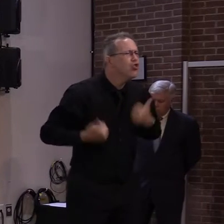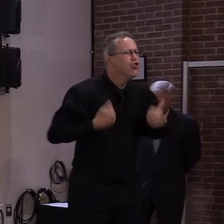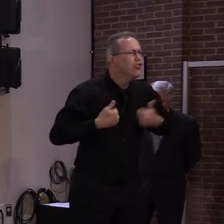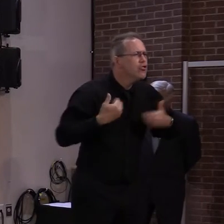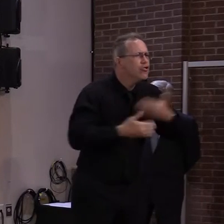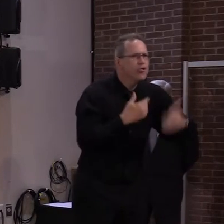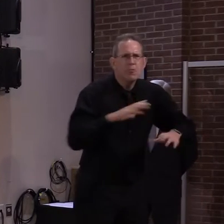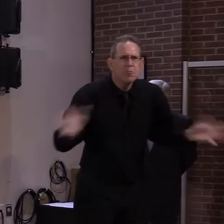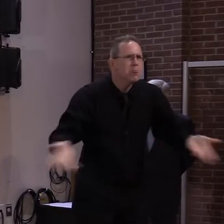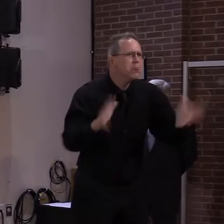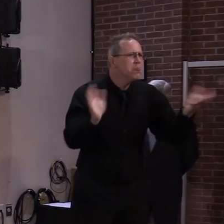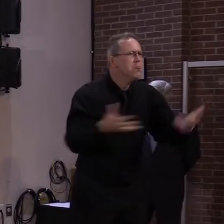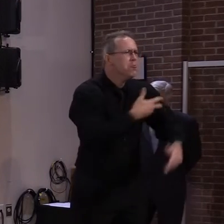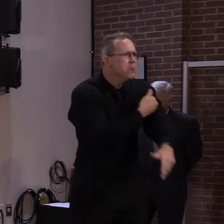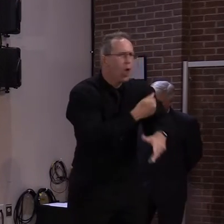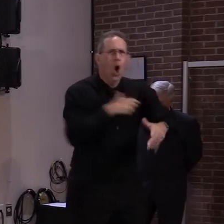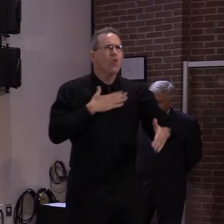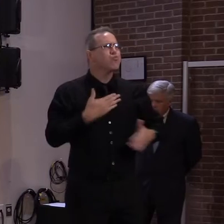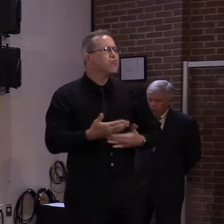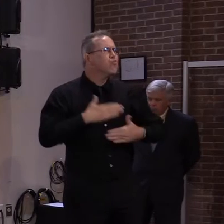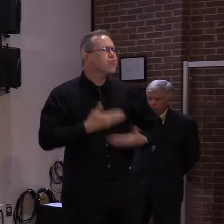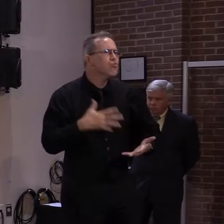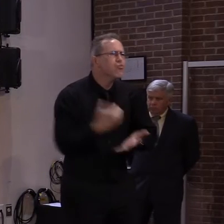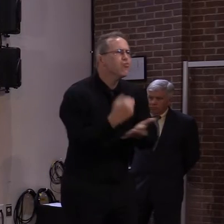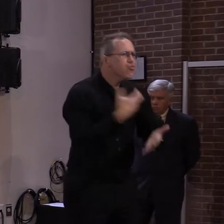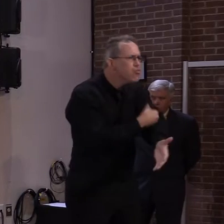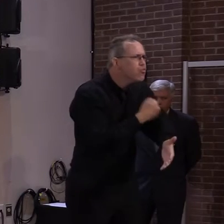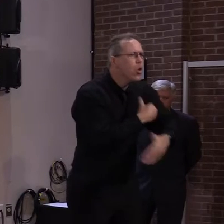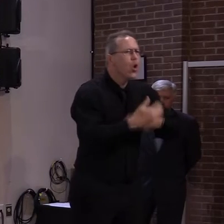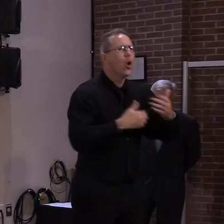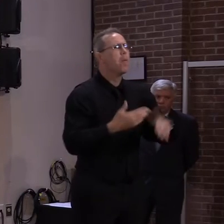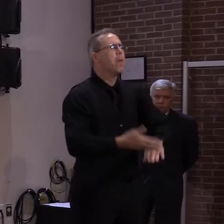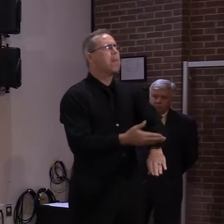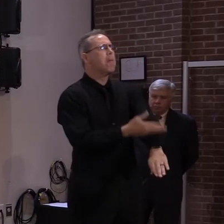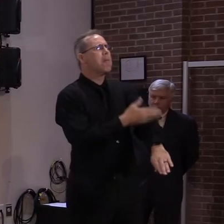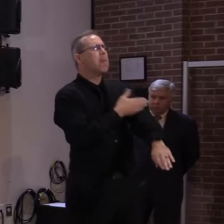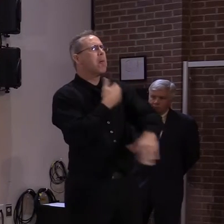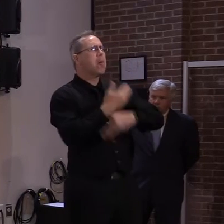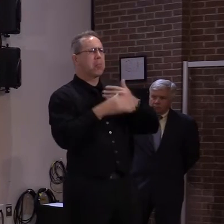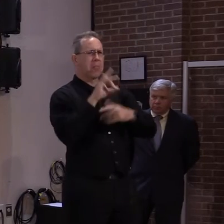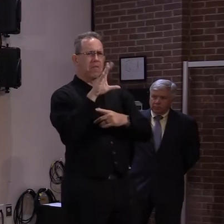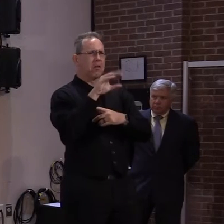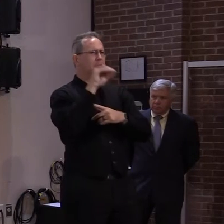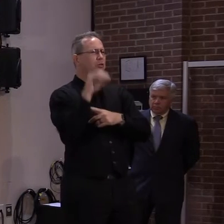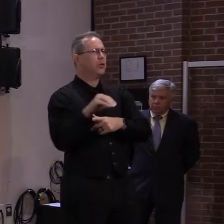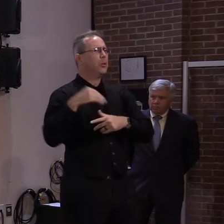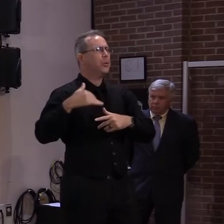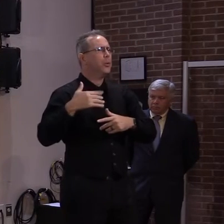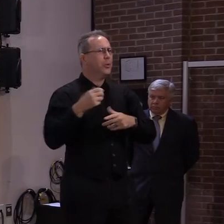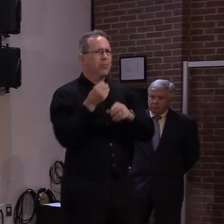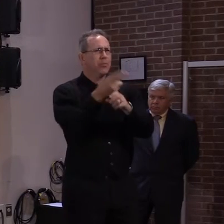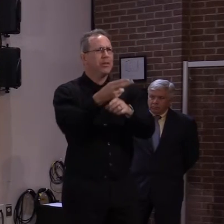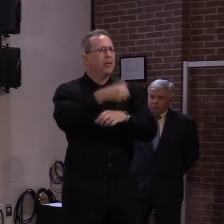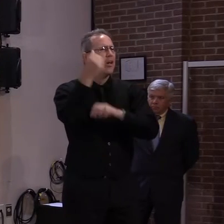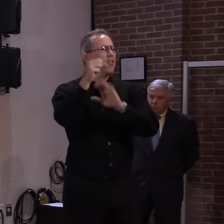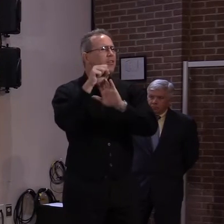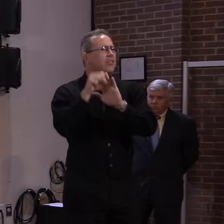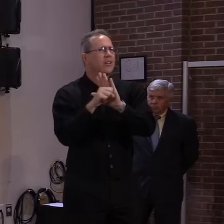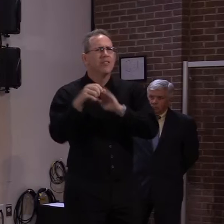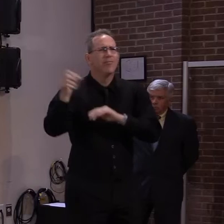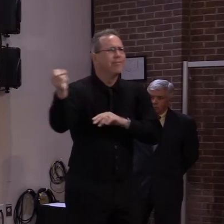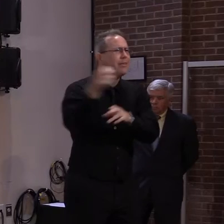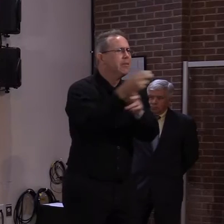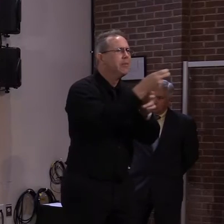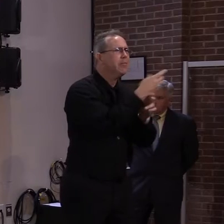of protection in place that others don't have. So I wouldn't expect that we'd